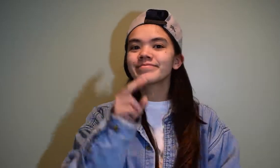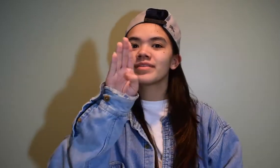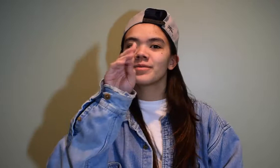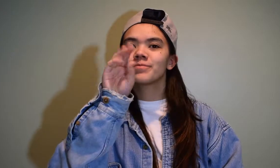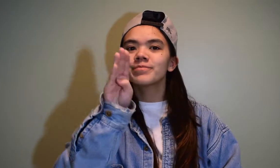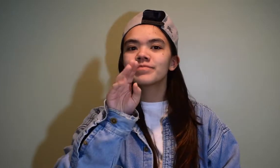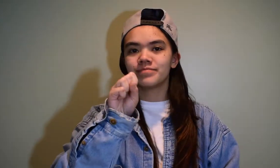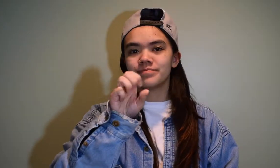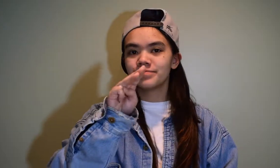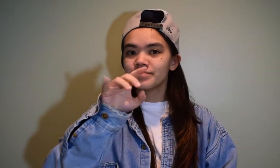Bob Smith.